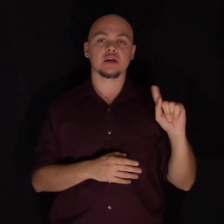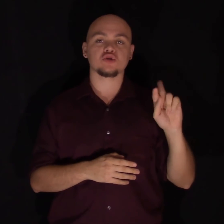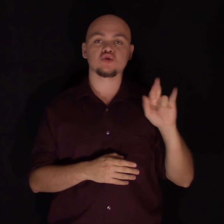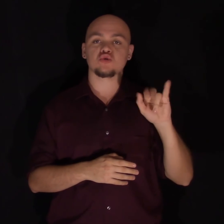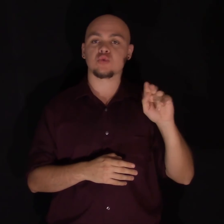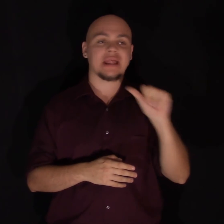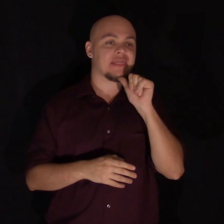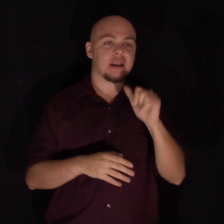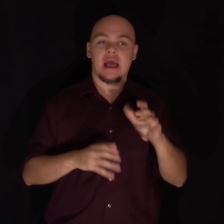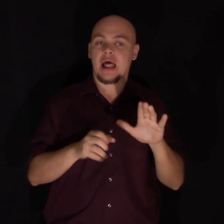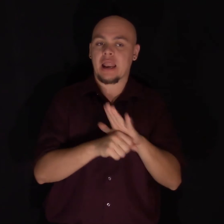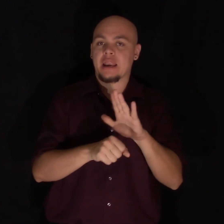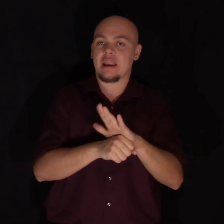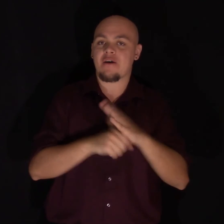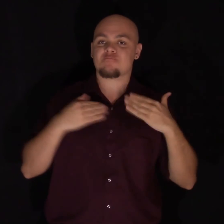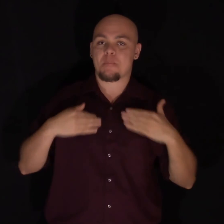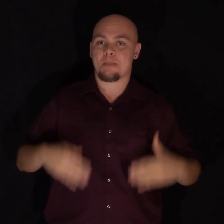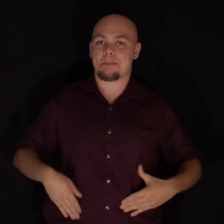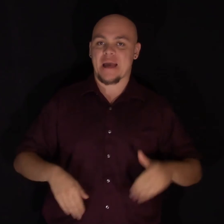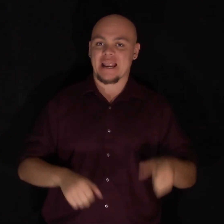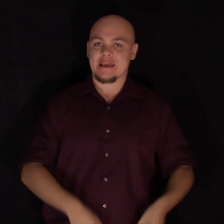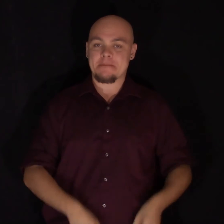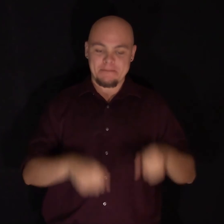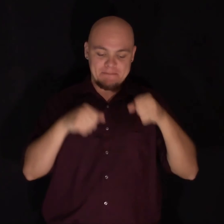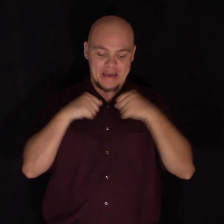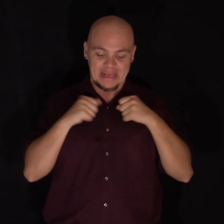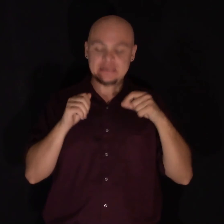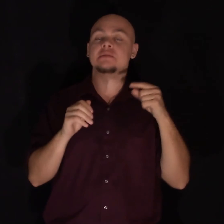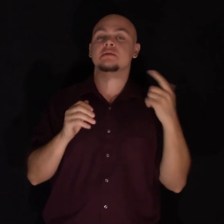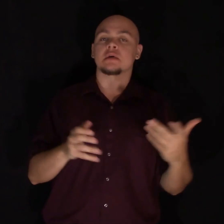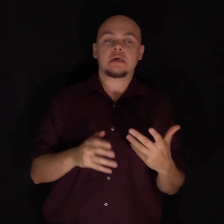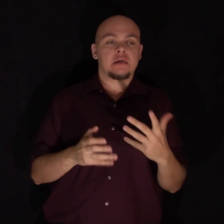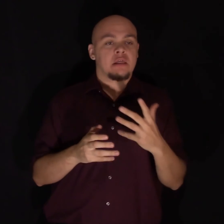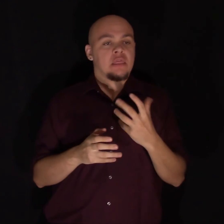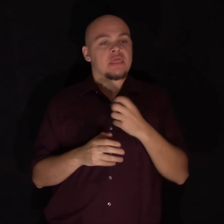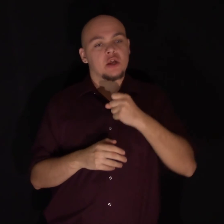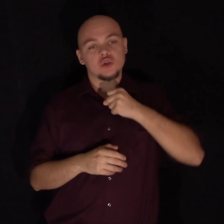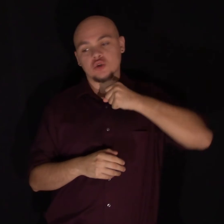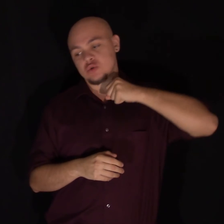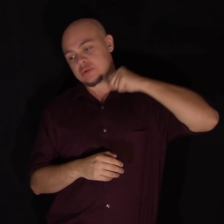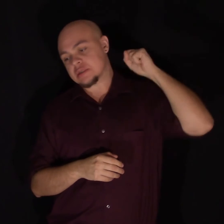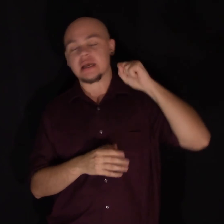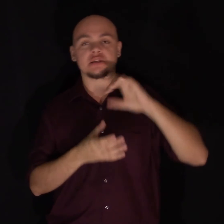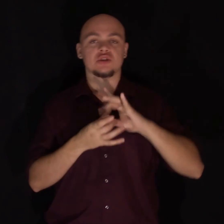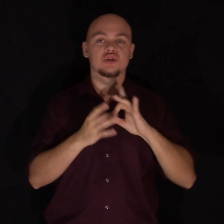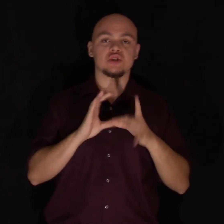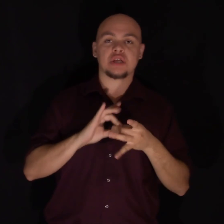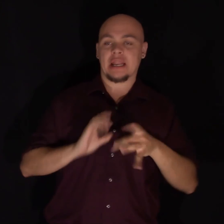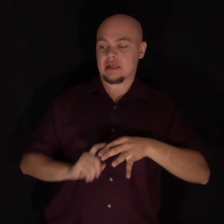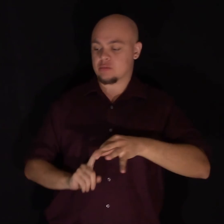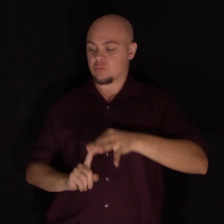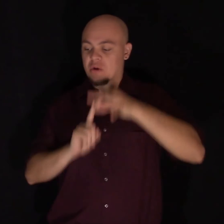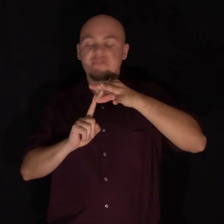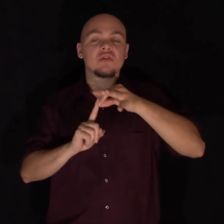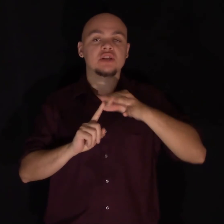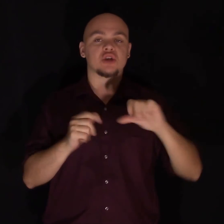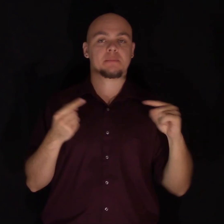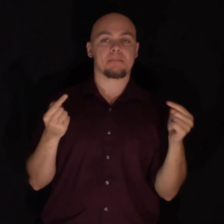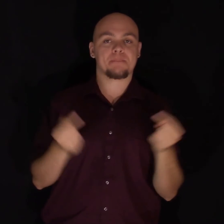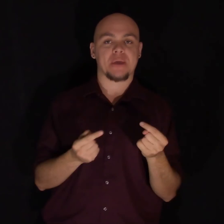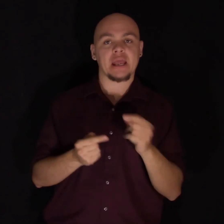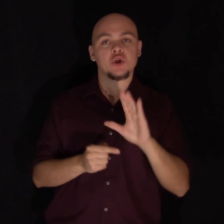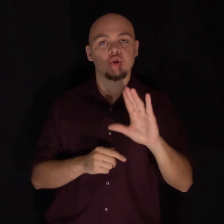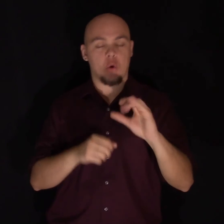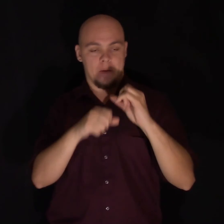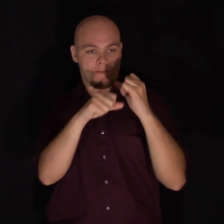bags left. It is the sound after the noose is already tied. It is charring. It is chains. It is privilege. It is pain. There is no time to pick your battles